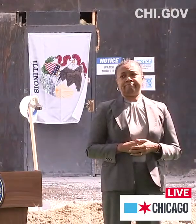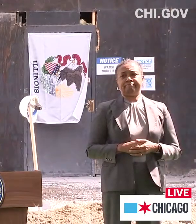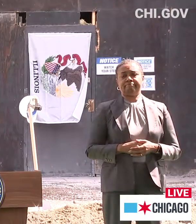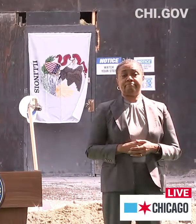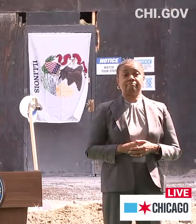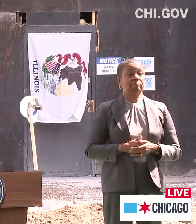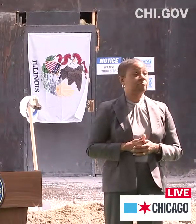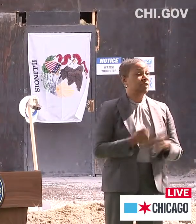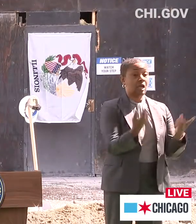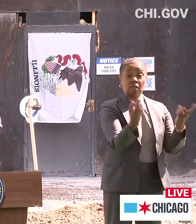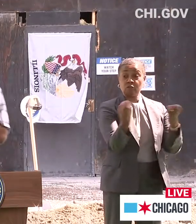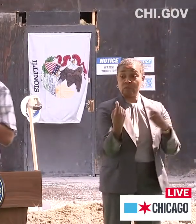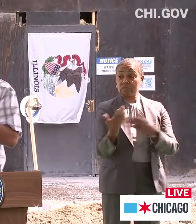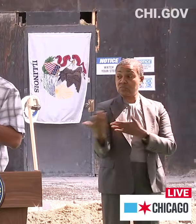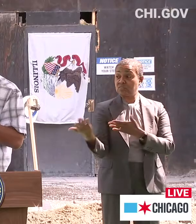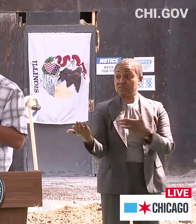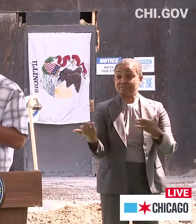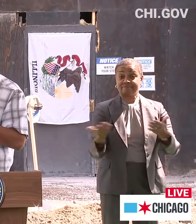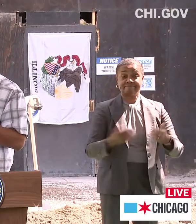Any other questions?